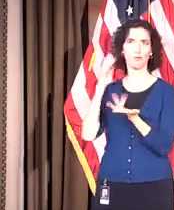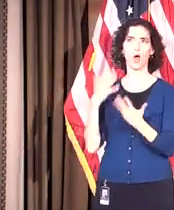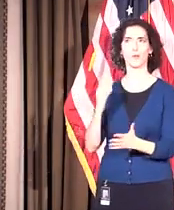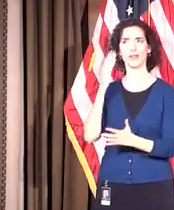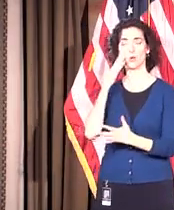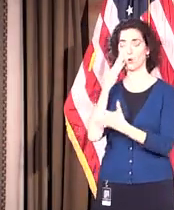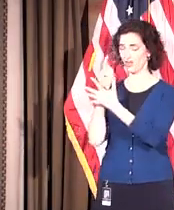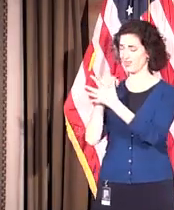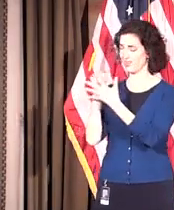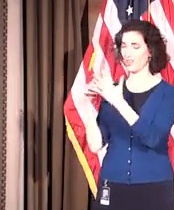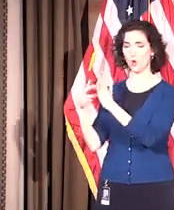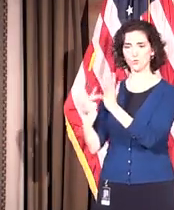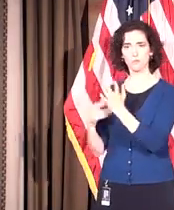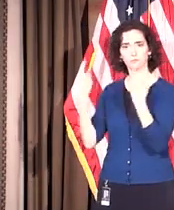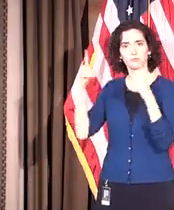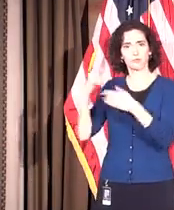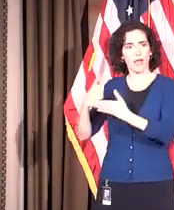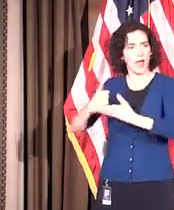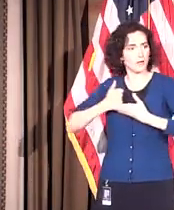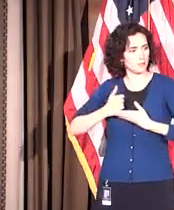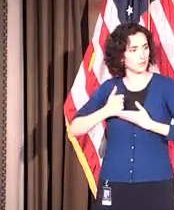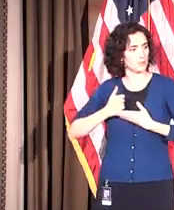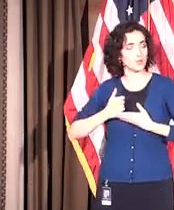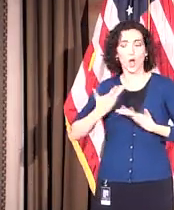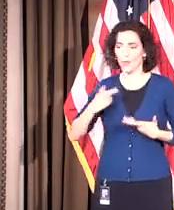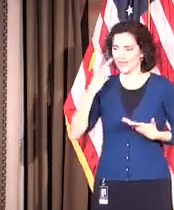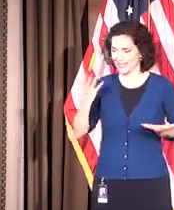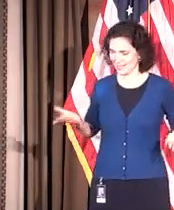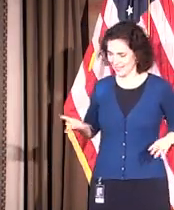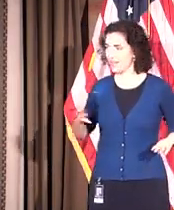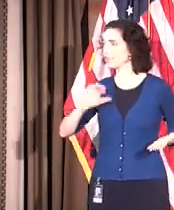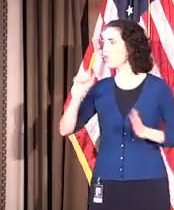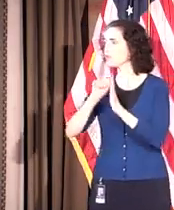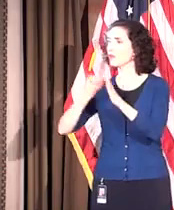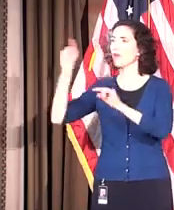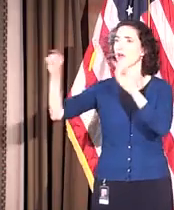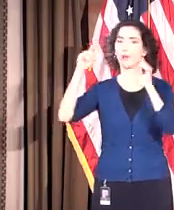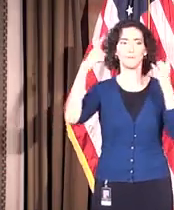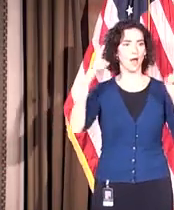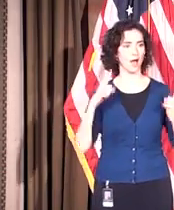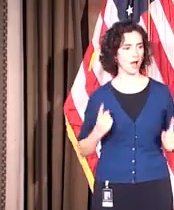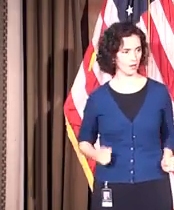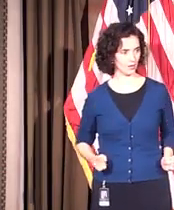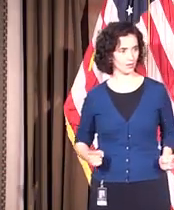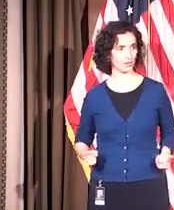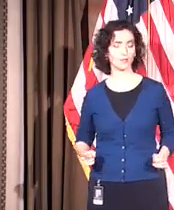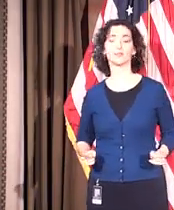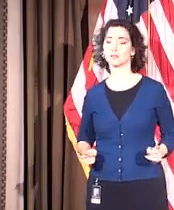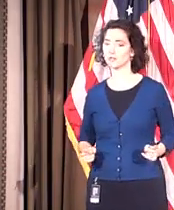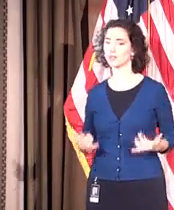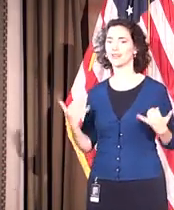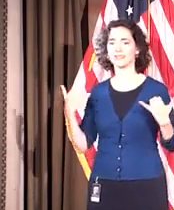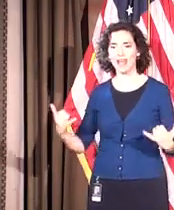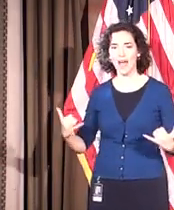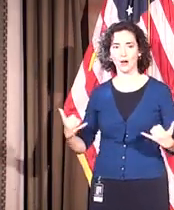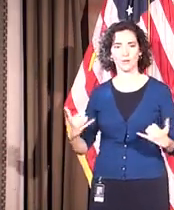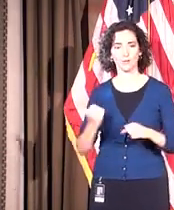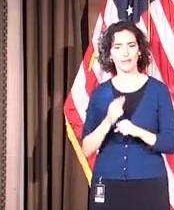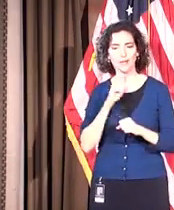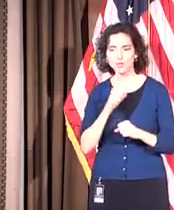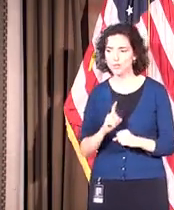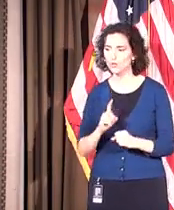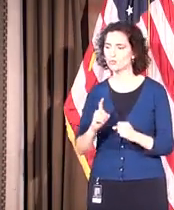these things work. We've seen them work here and elsewhere. But it's time to make sure that we're all engaged in these common